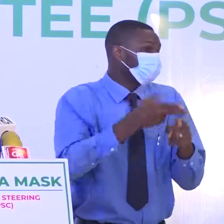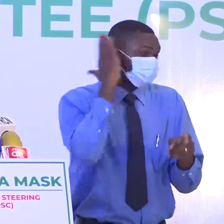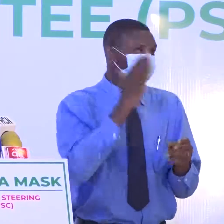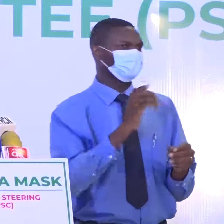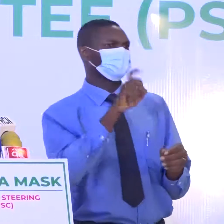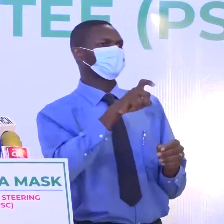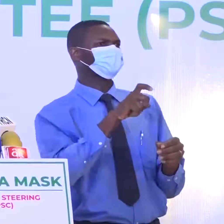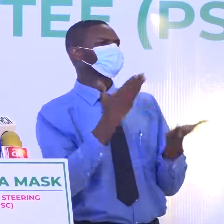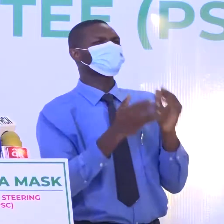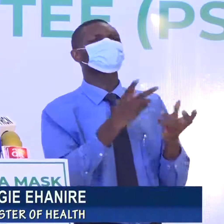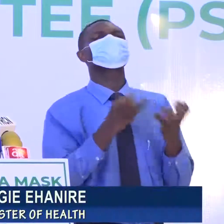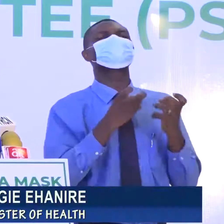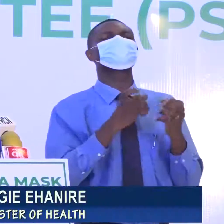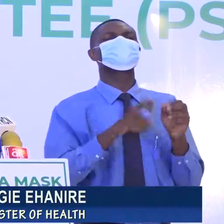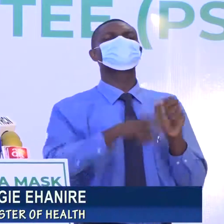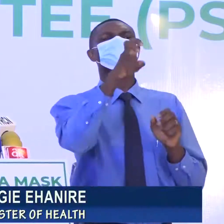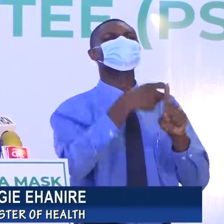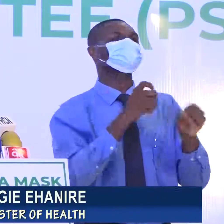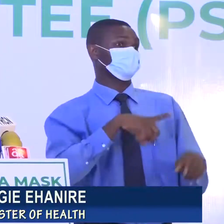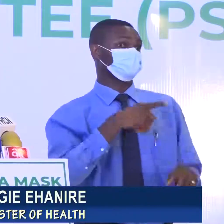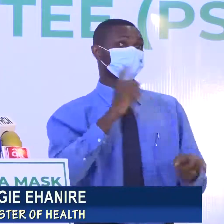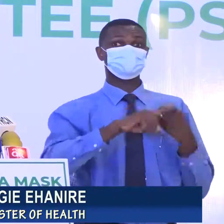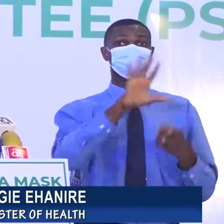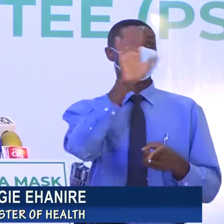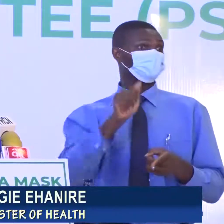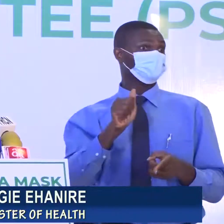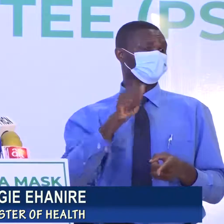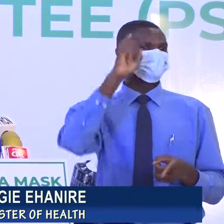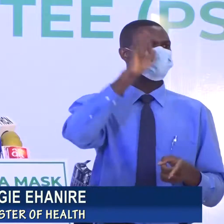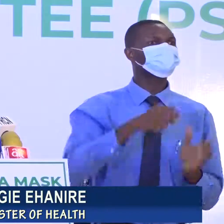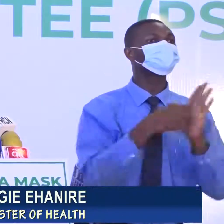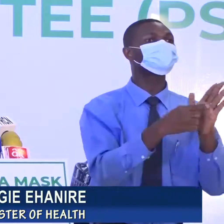card before allowing boarding.